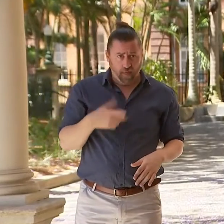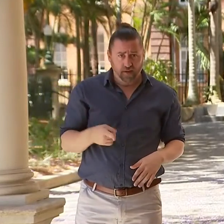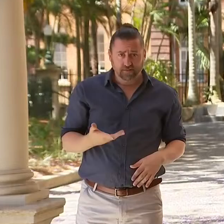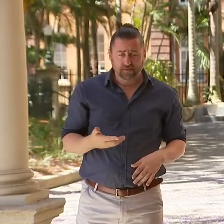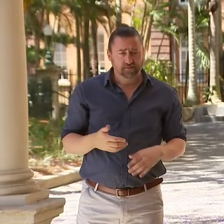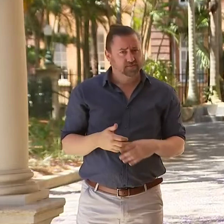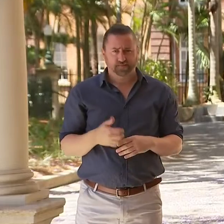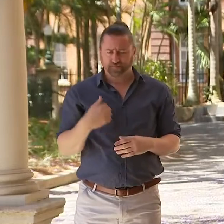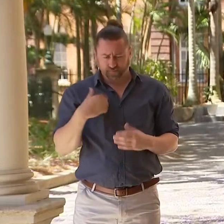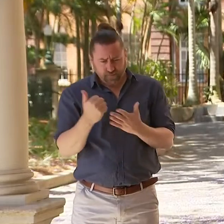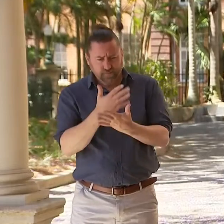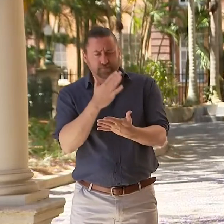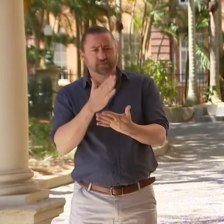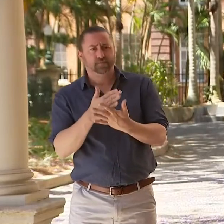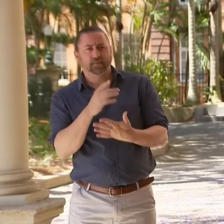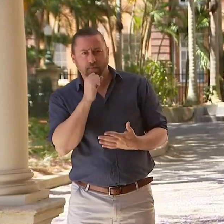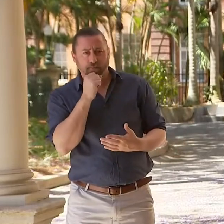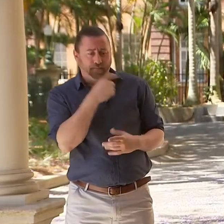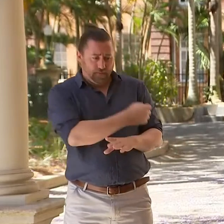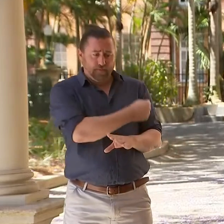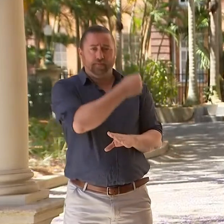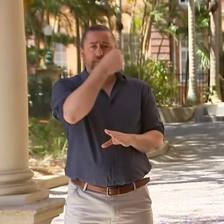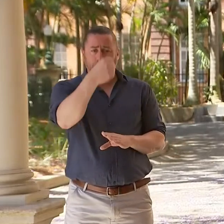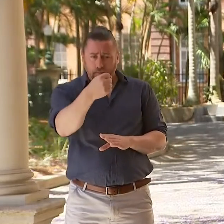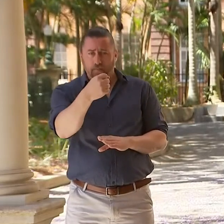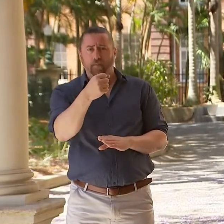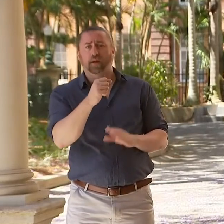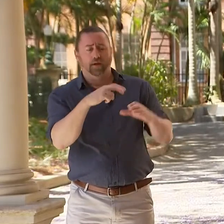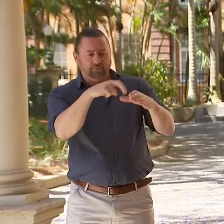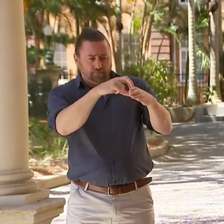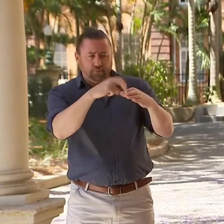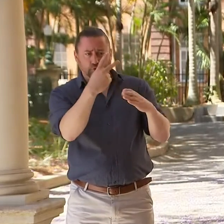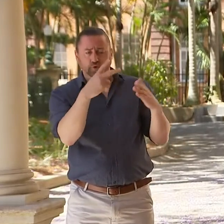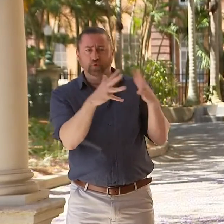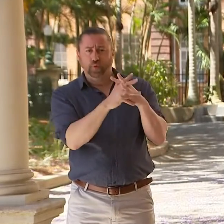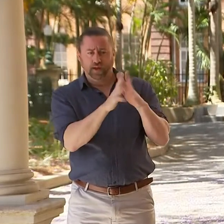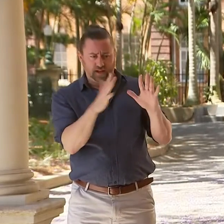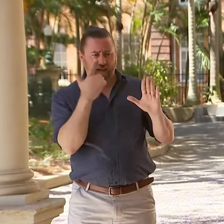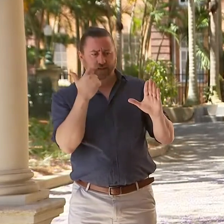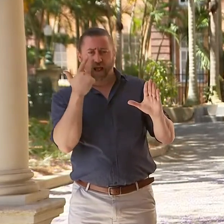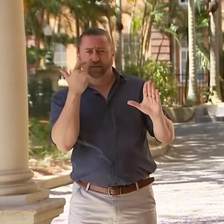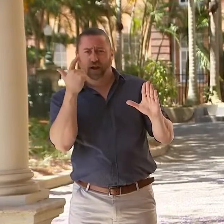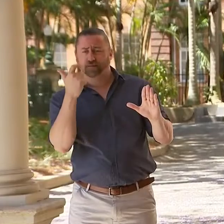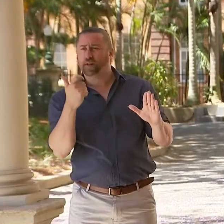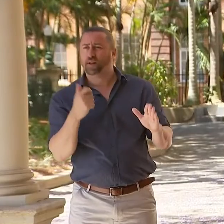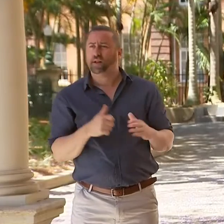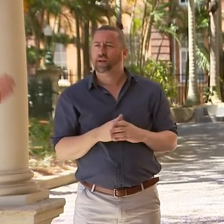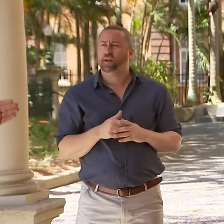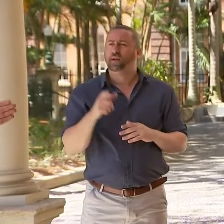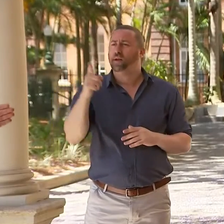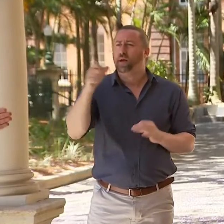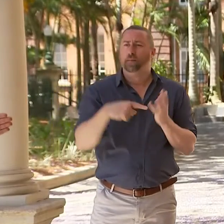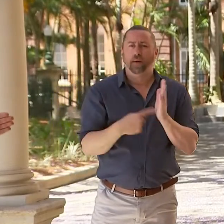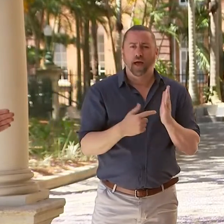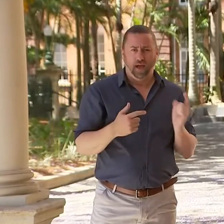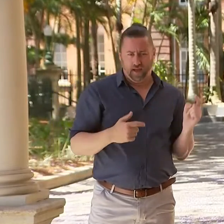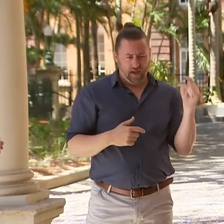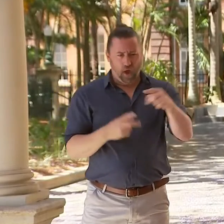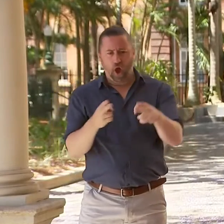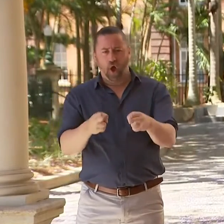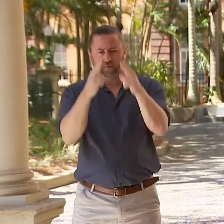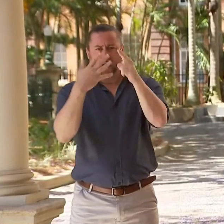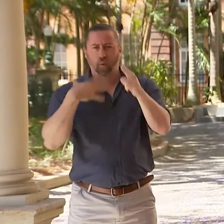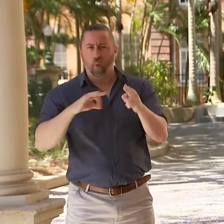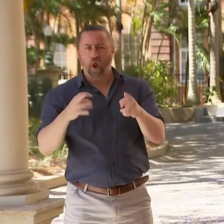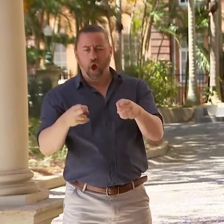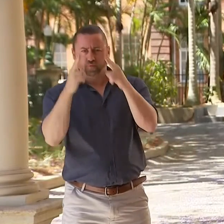we would want to be very risk averse and avoid the risk of bringing COVID from another state and giving. Hotel quarantine, so I can do